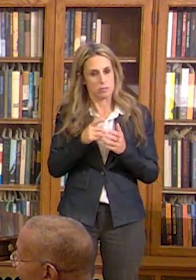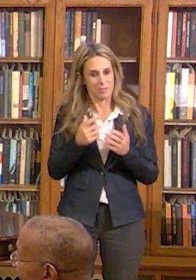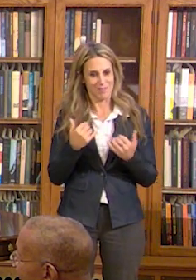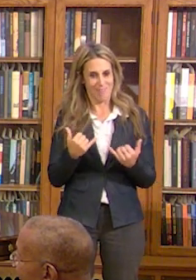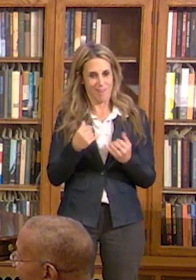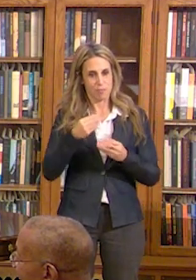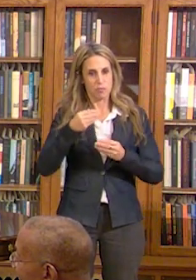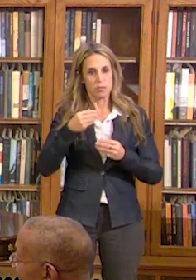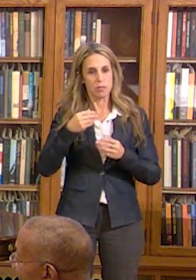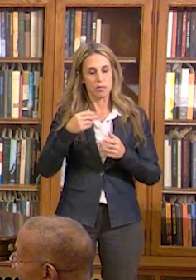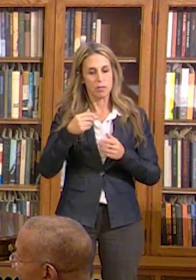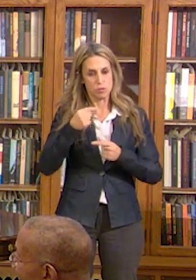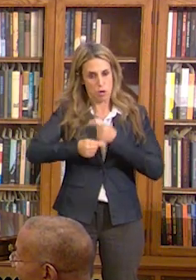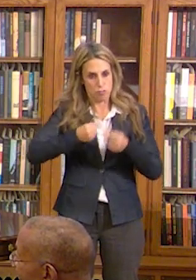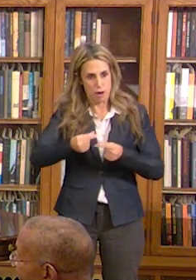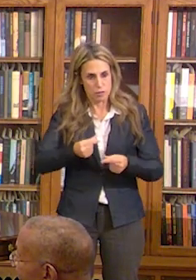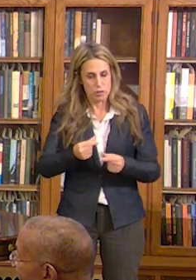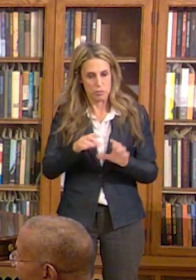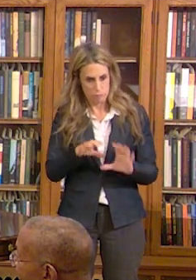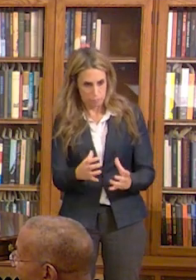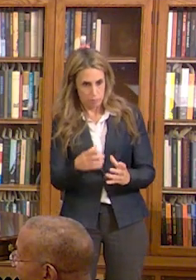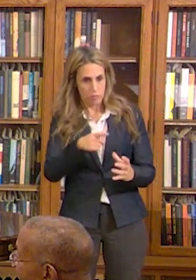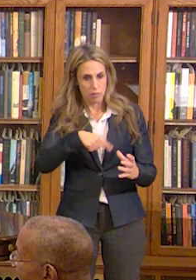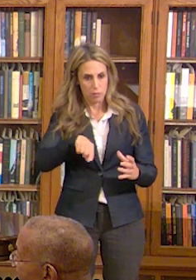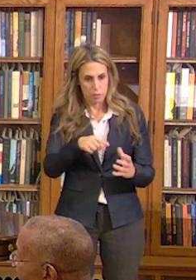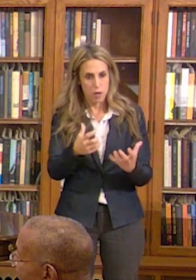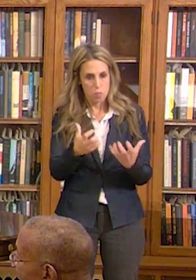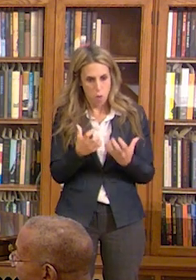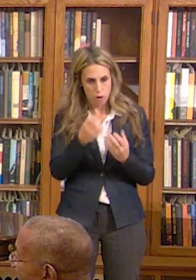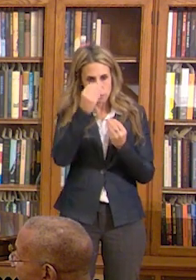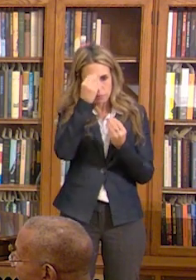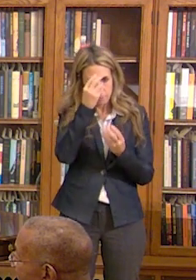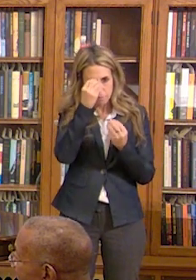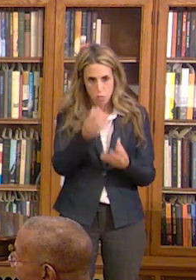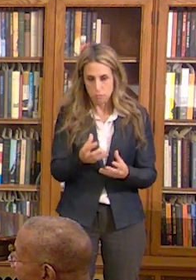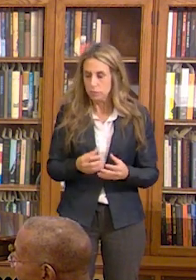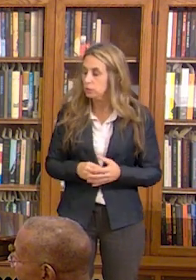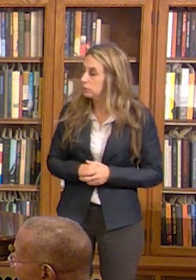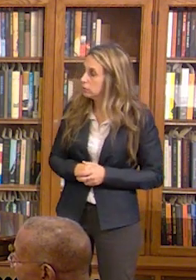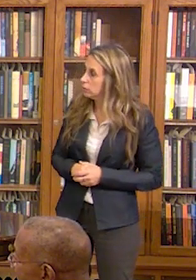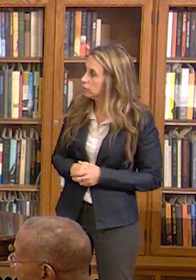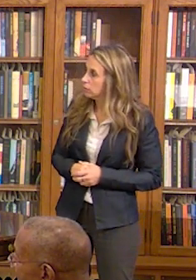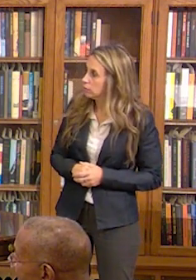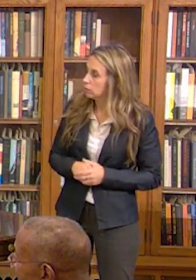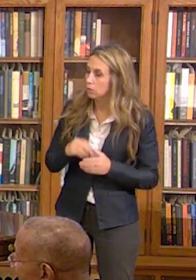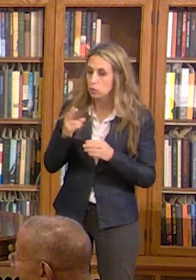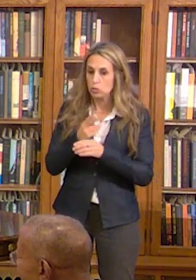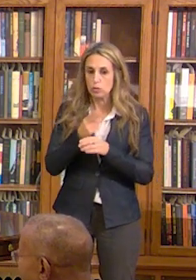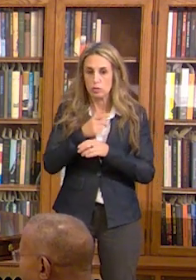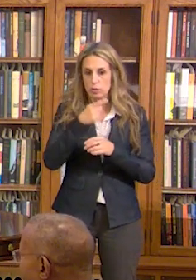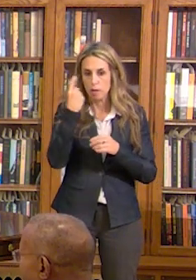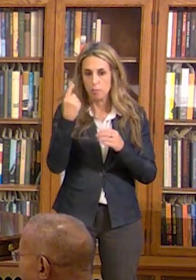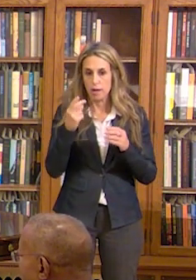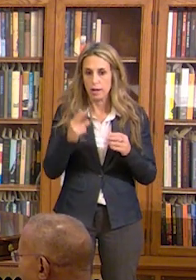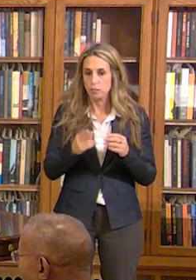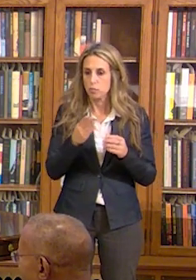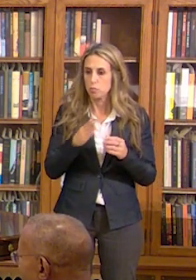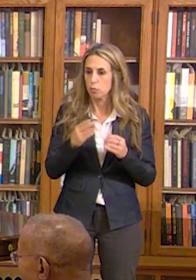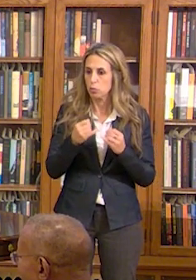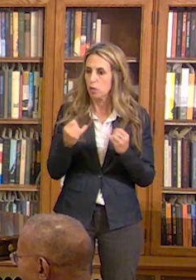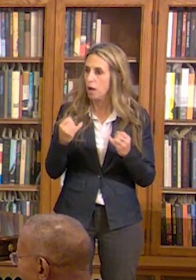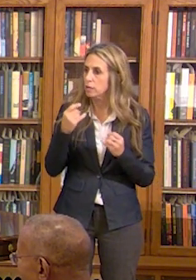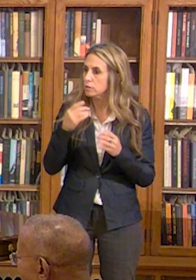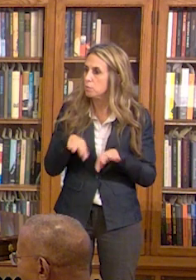really want to uh be informed um and and using the the black history through line is so